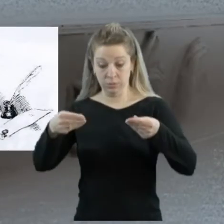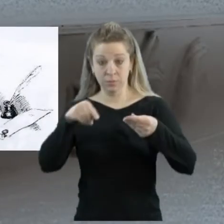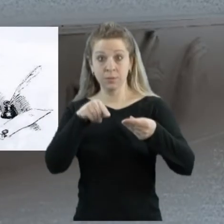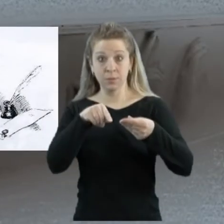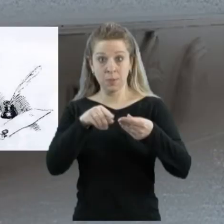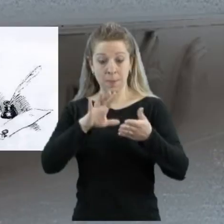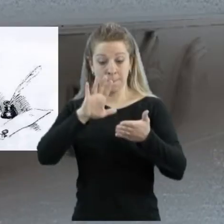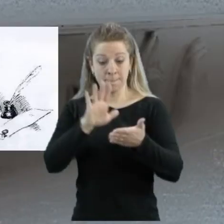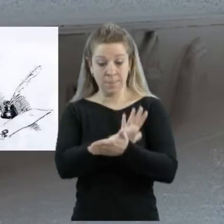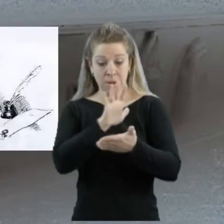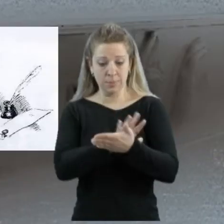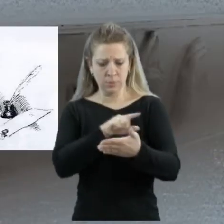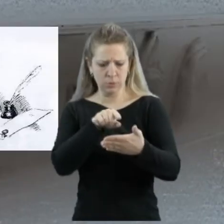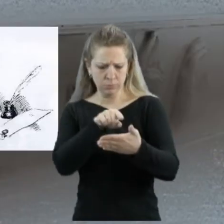Claire had to sign a paper.